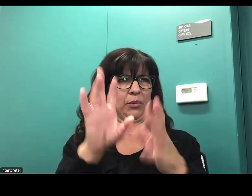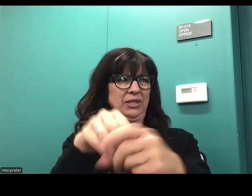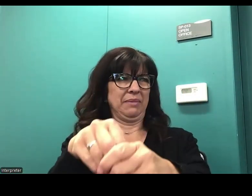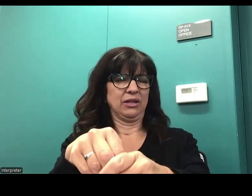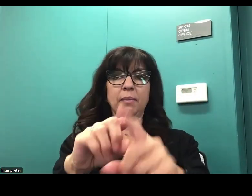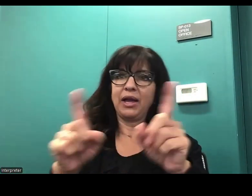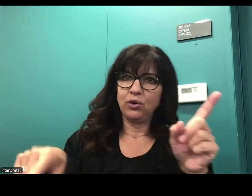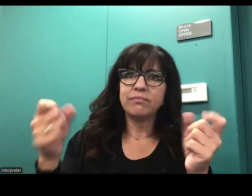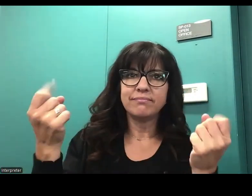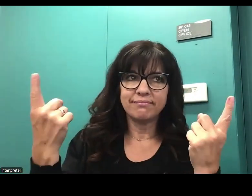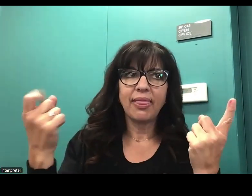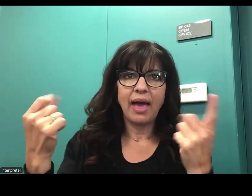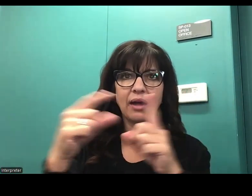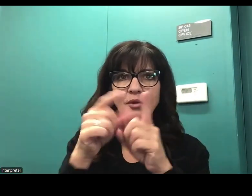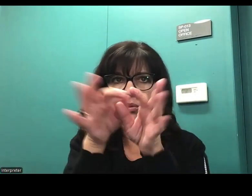do, right?